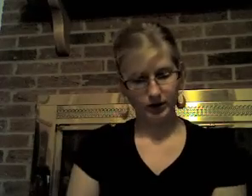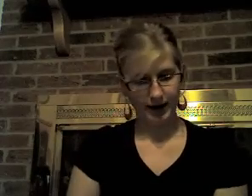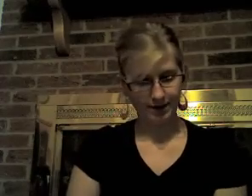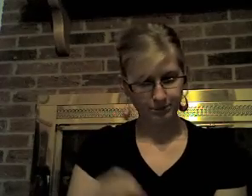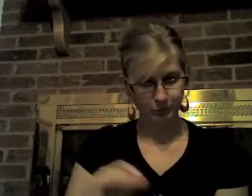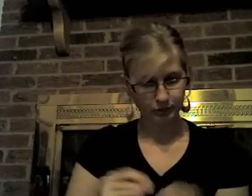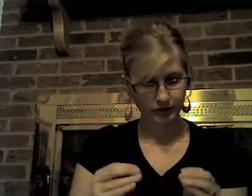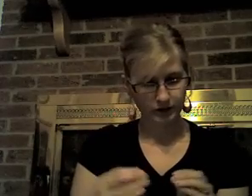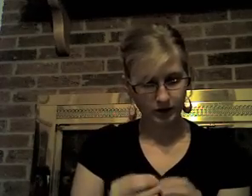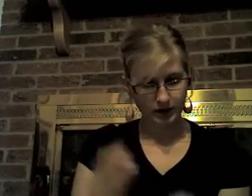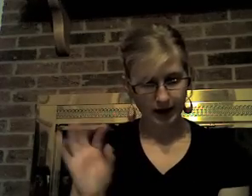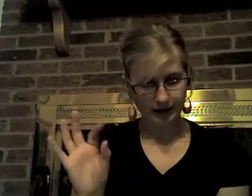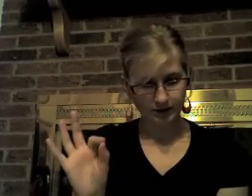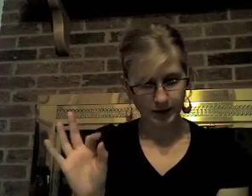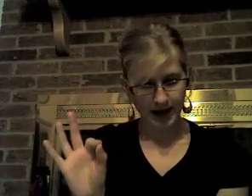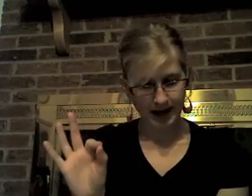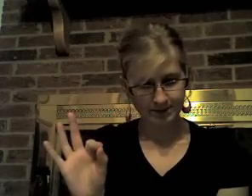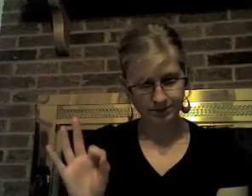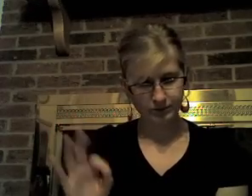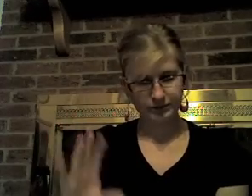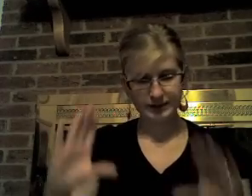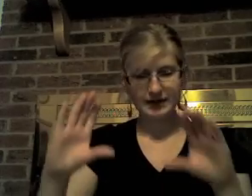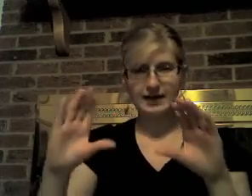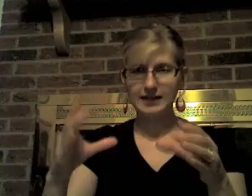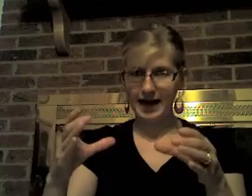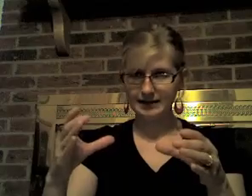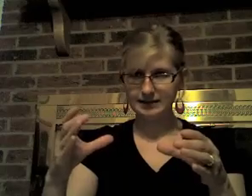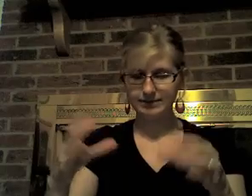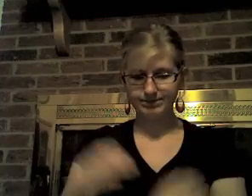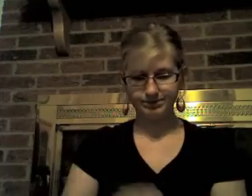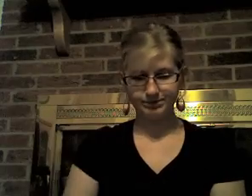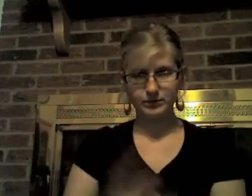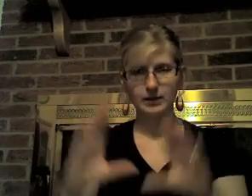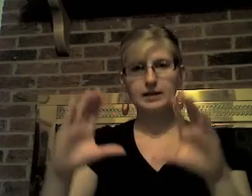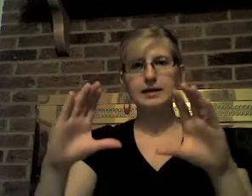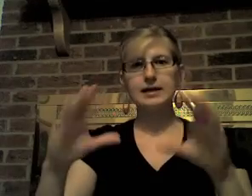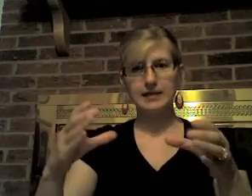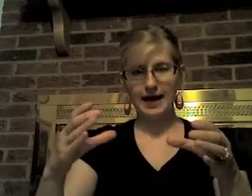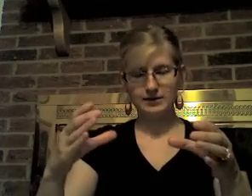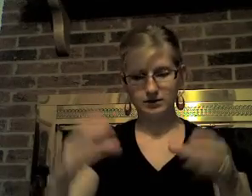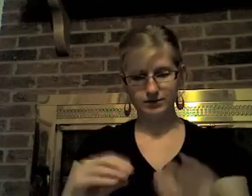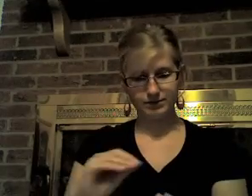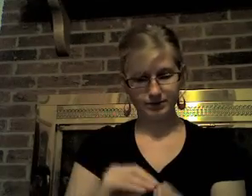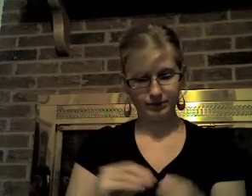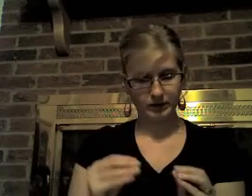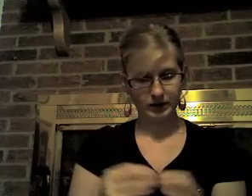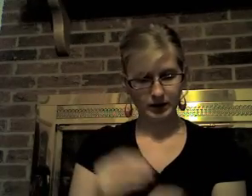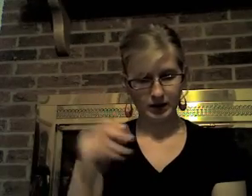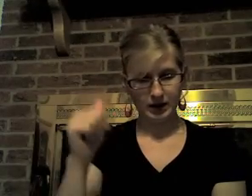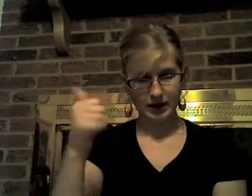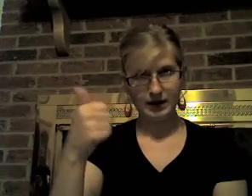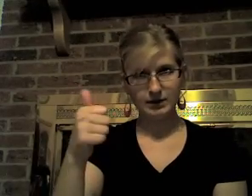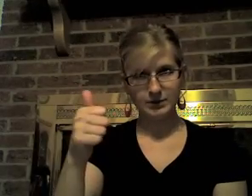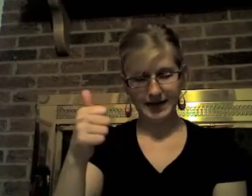Okay. Number 9, class. Class. Number